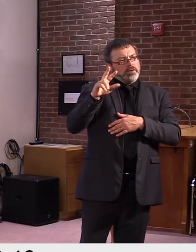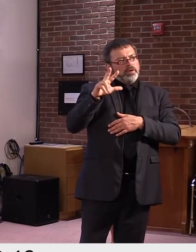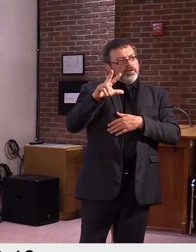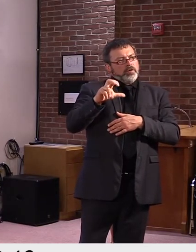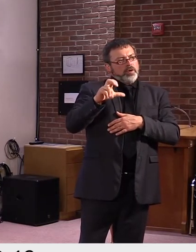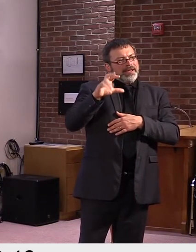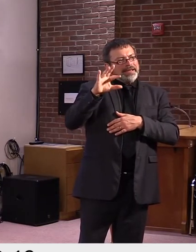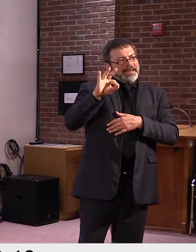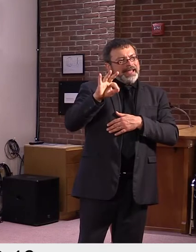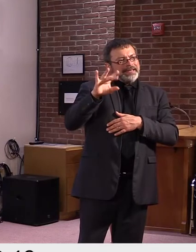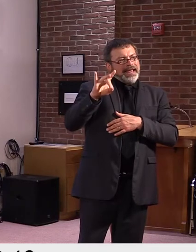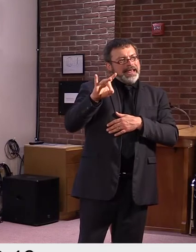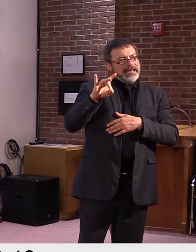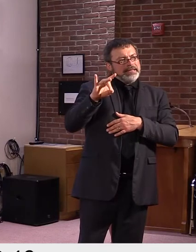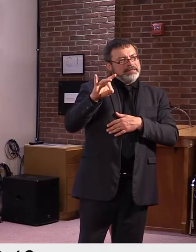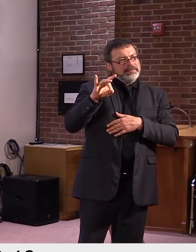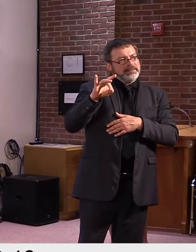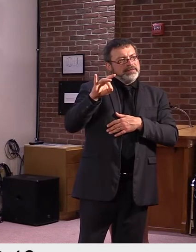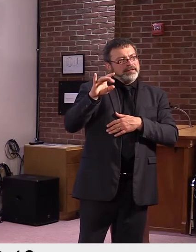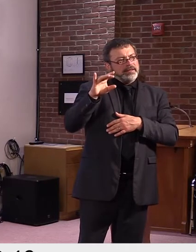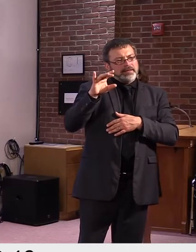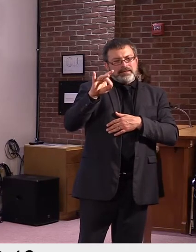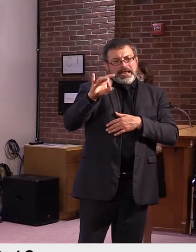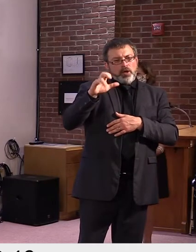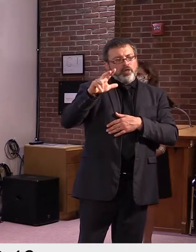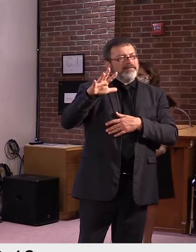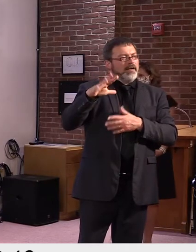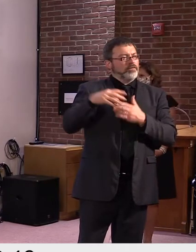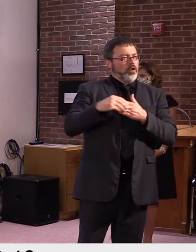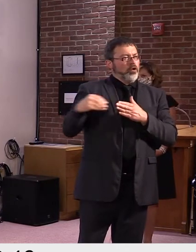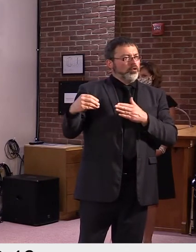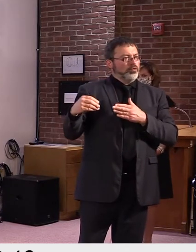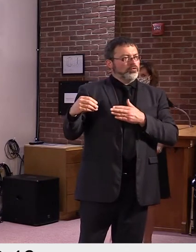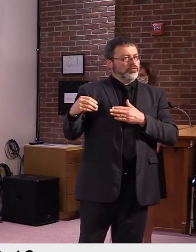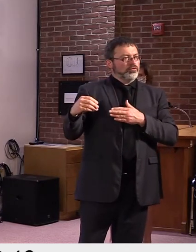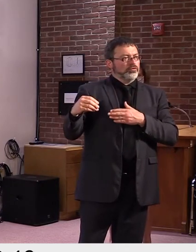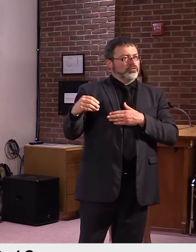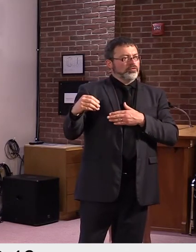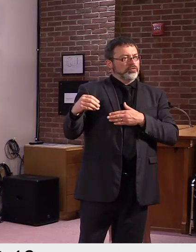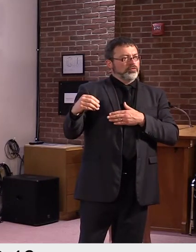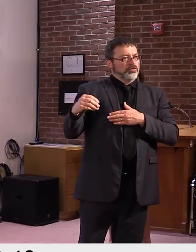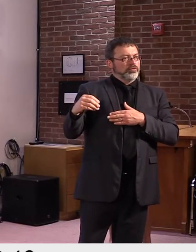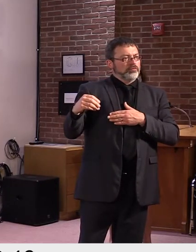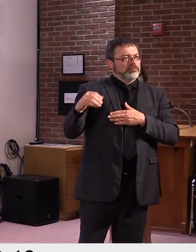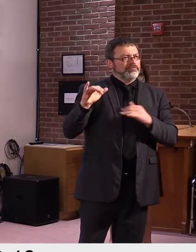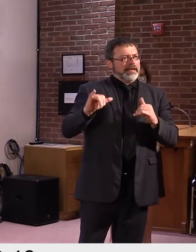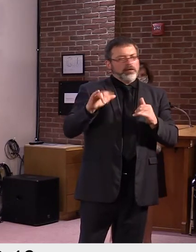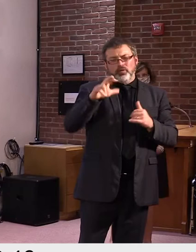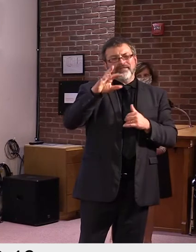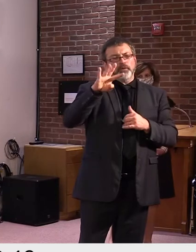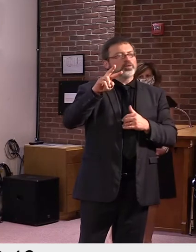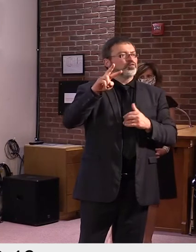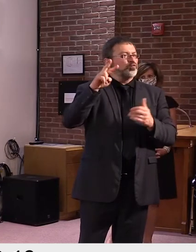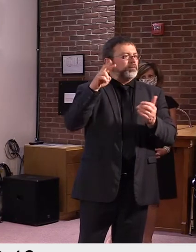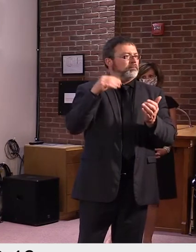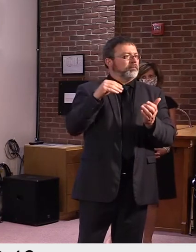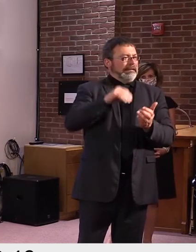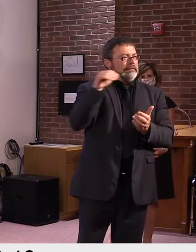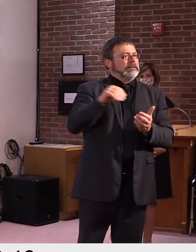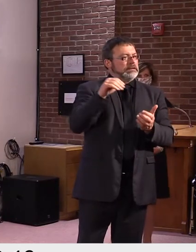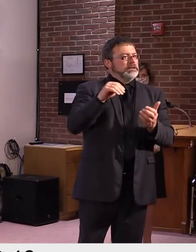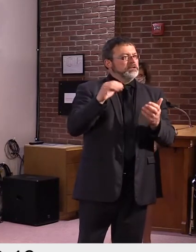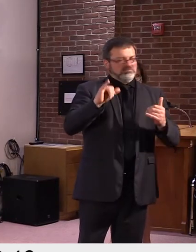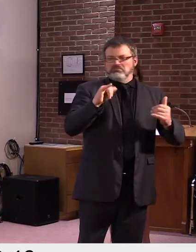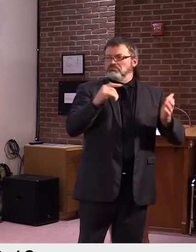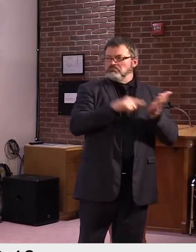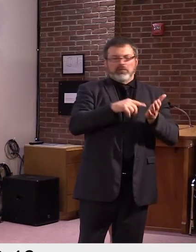$342,398,835. And so again, and we provide this in our daily report to the legislature, but you can